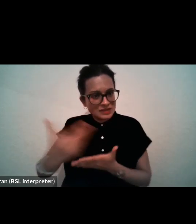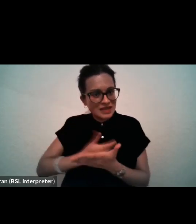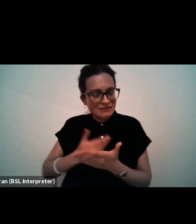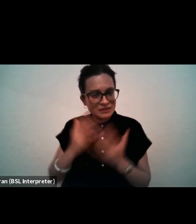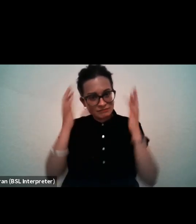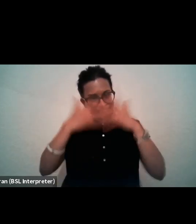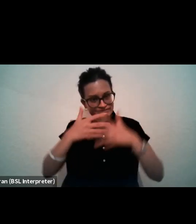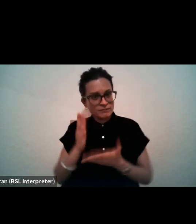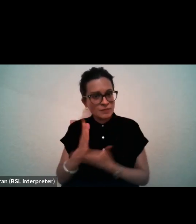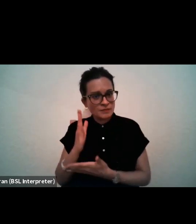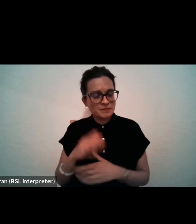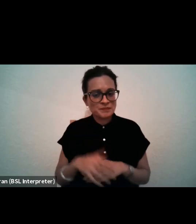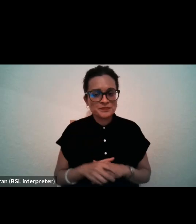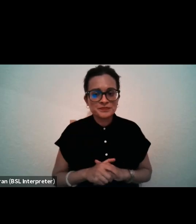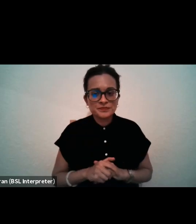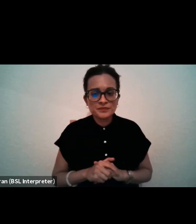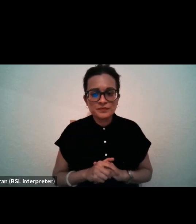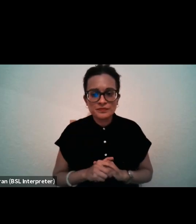Just